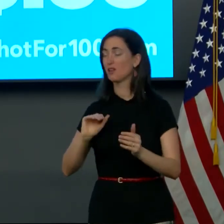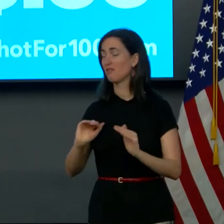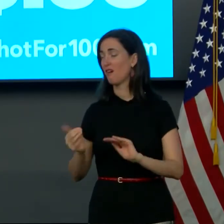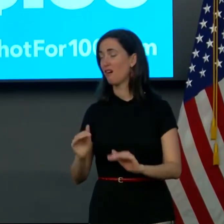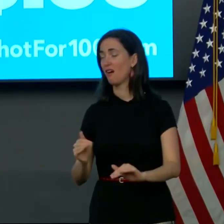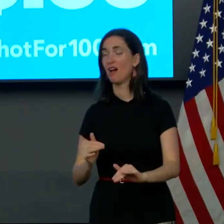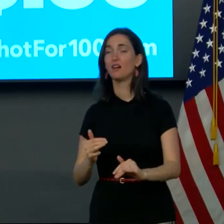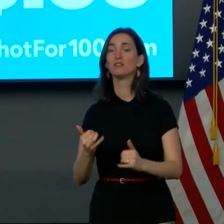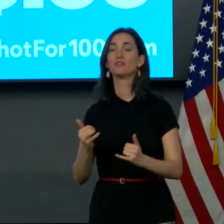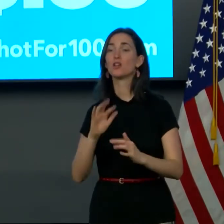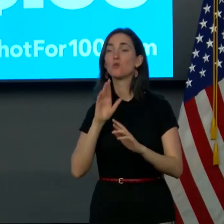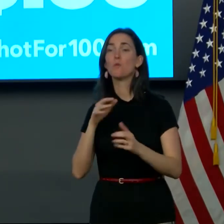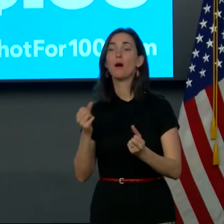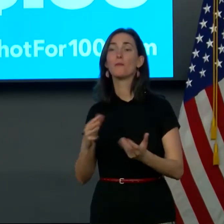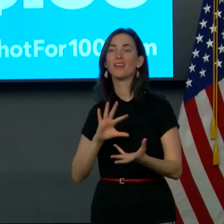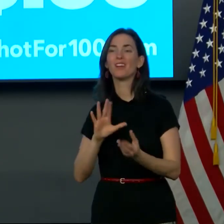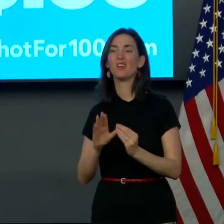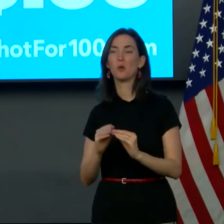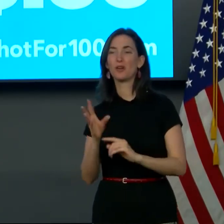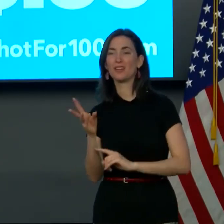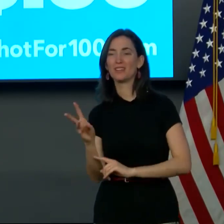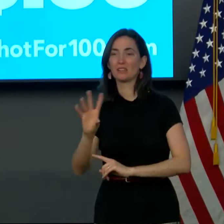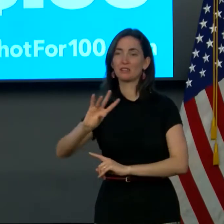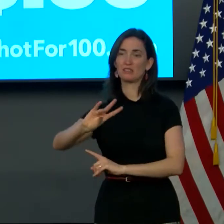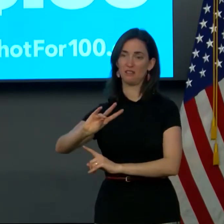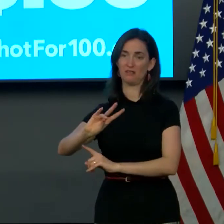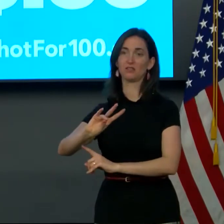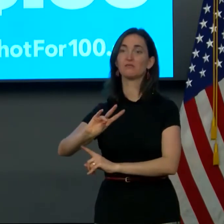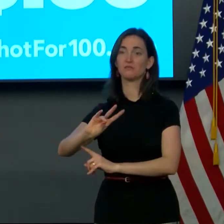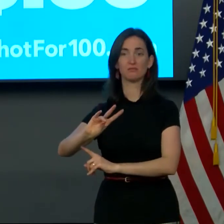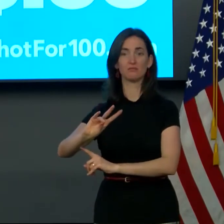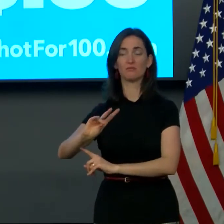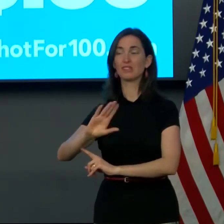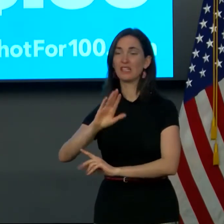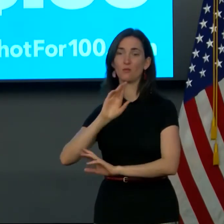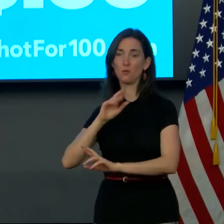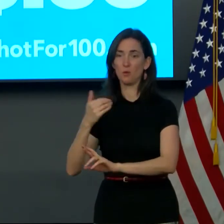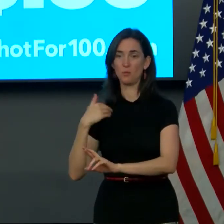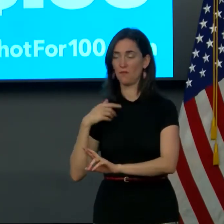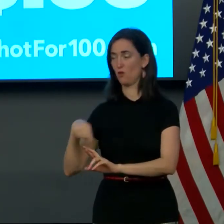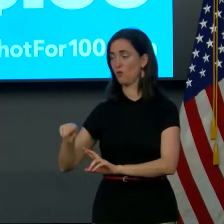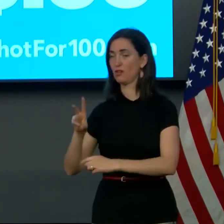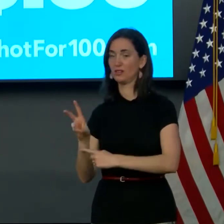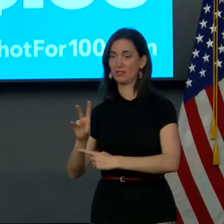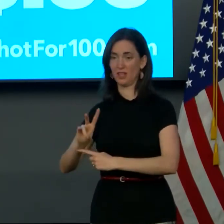67 new deaths across the state of Louisiana. We currently have